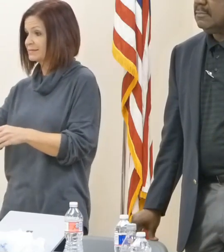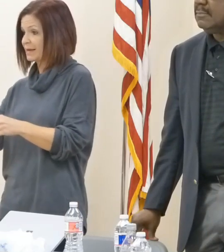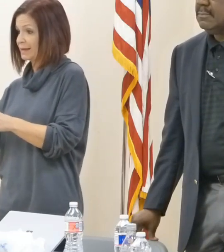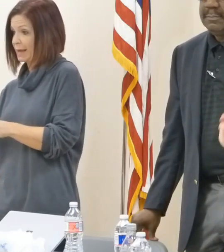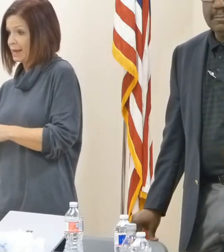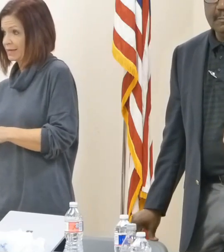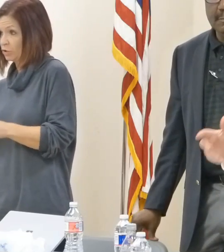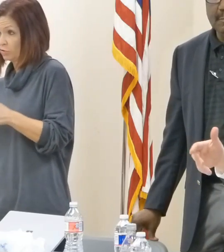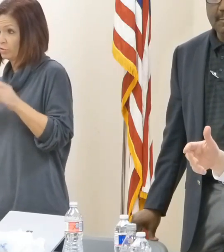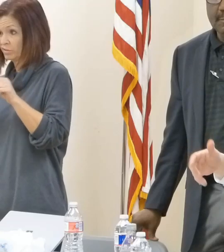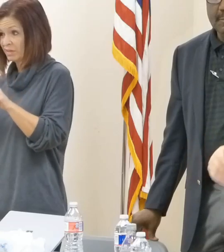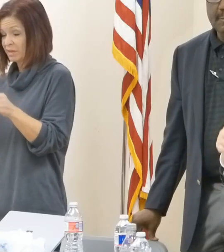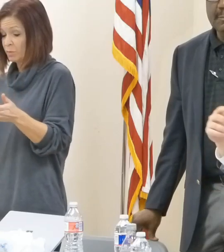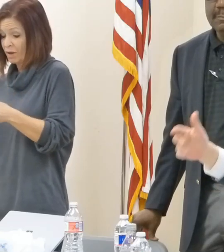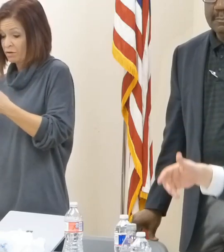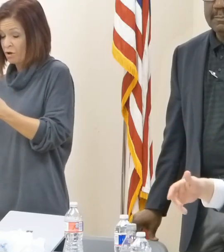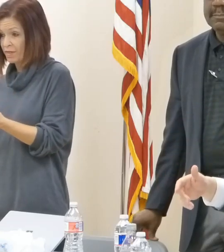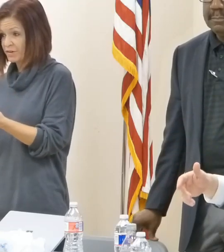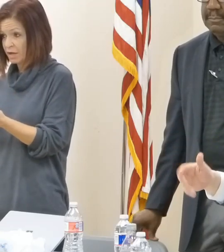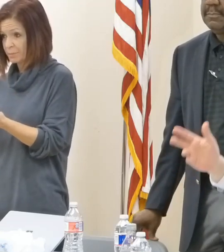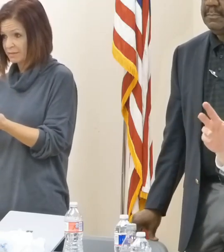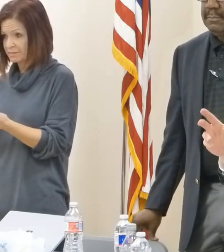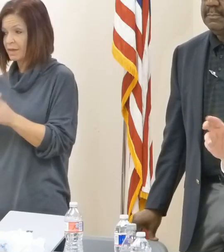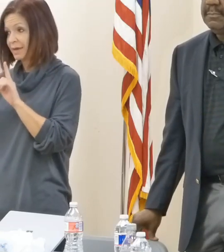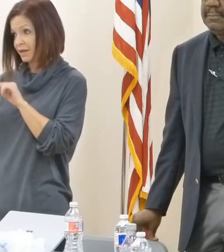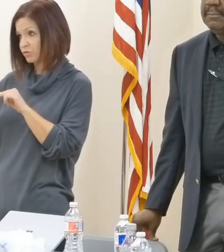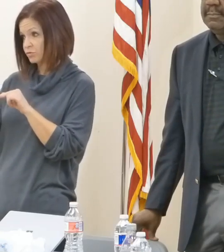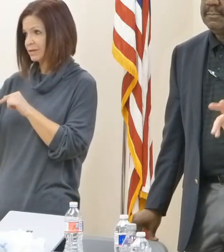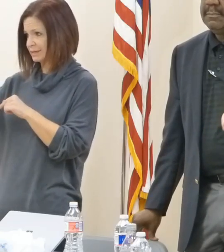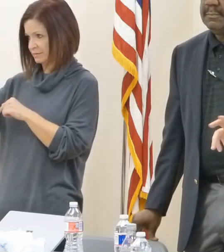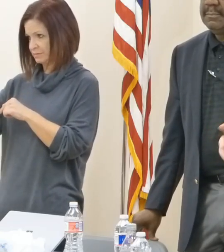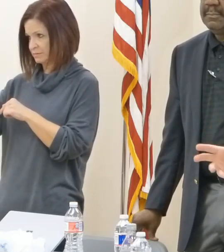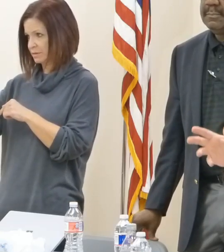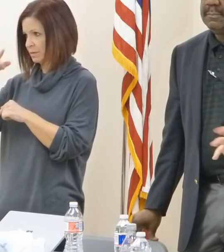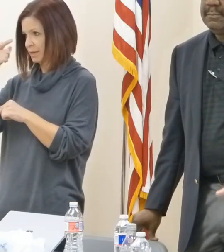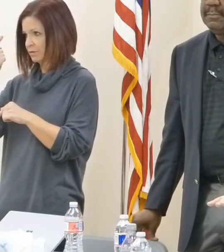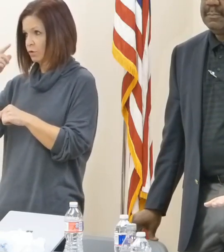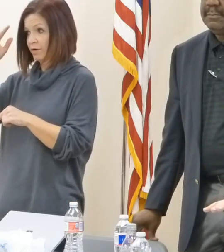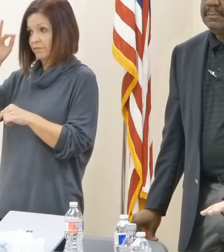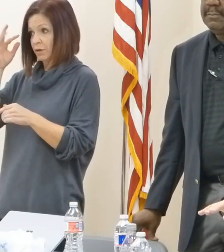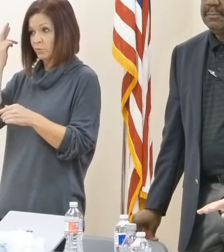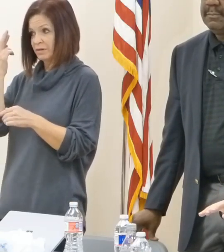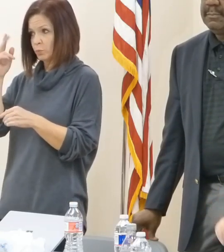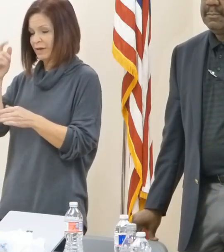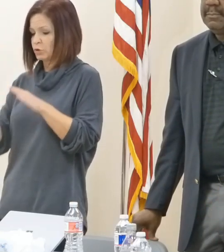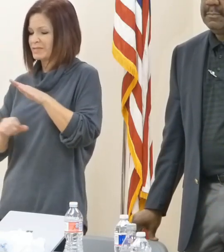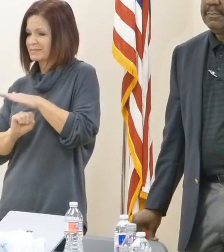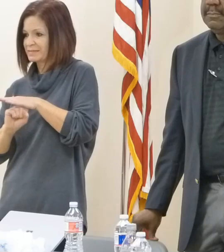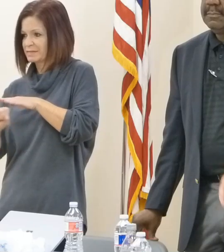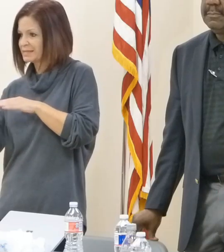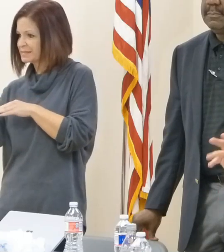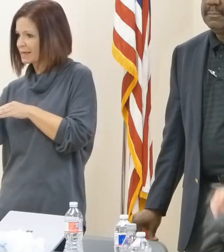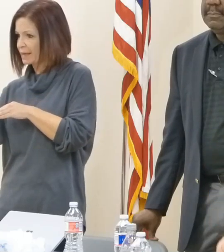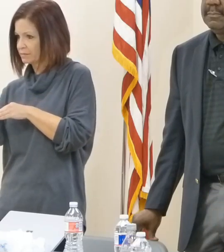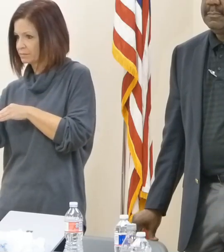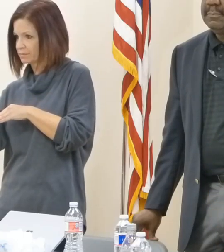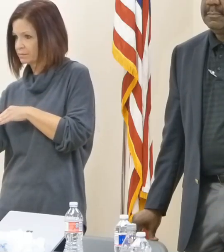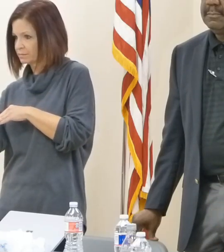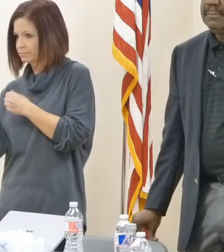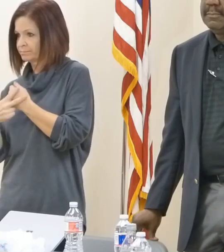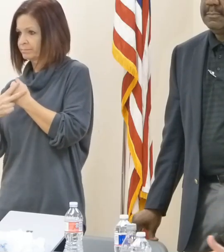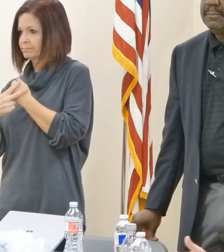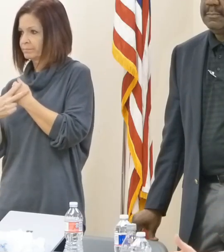question. Do you still need to bring in all the documents? And the answer is yes, because for federal purposes, we have to scan them all in. Now, I will say this, too. Once